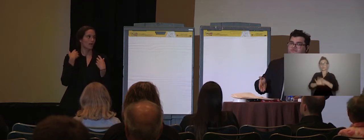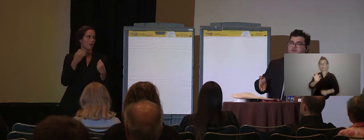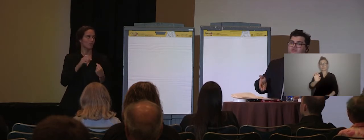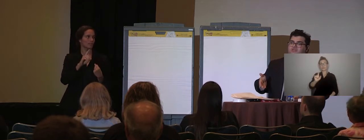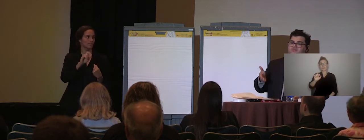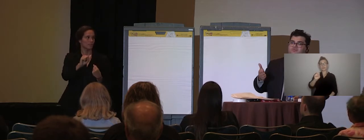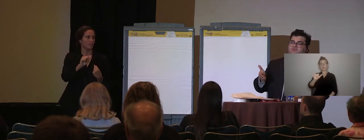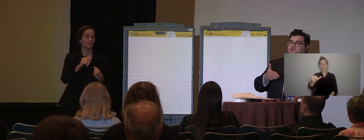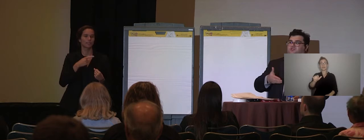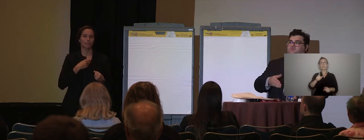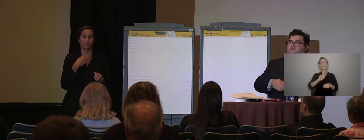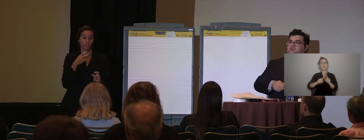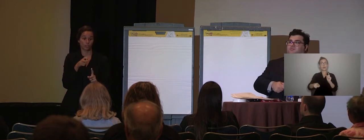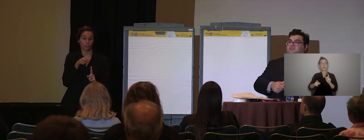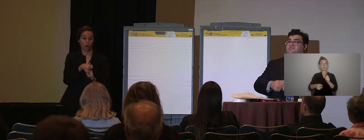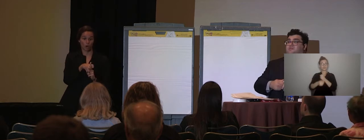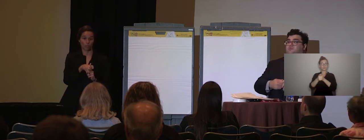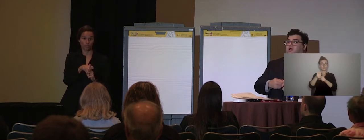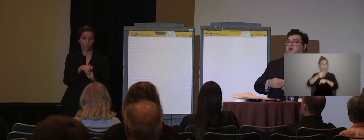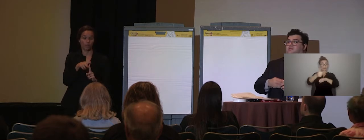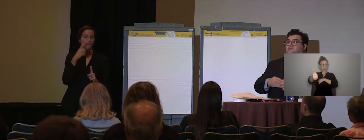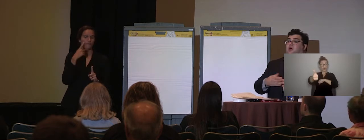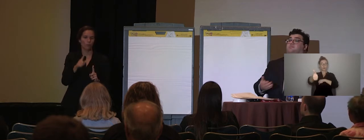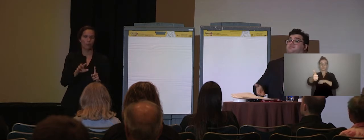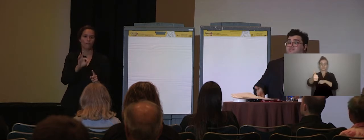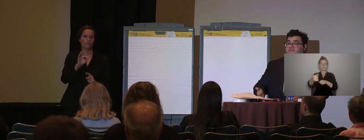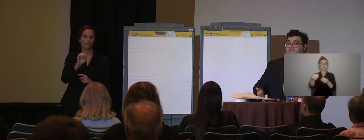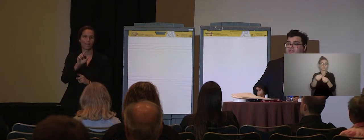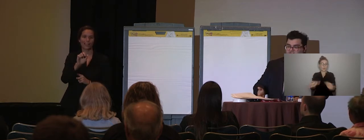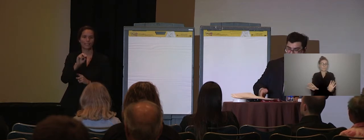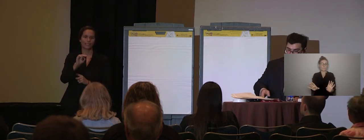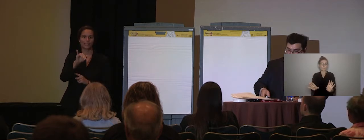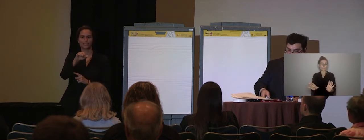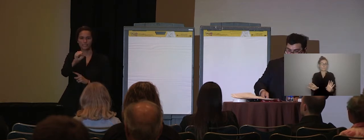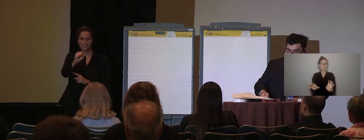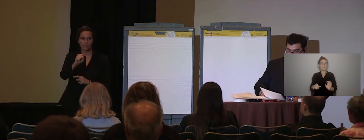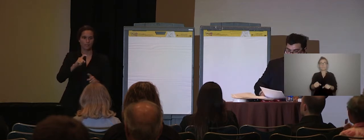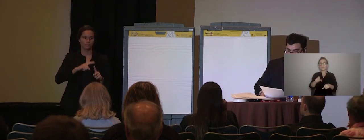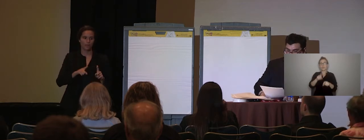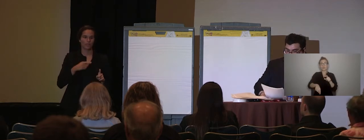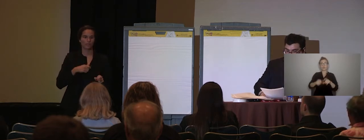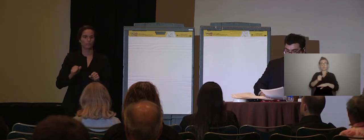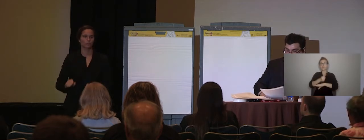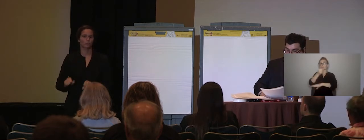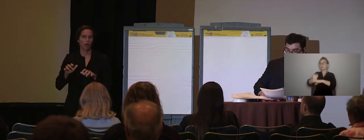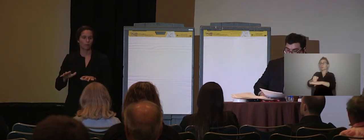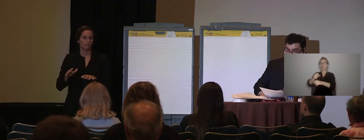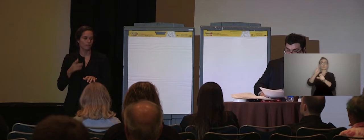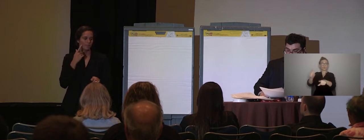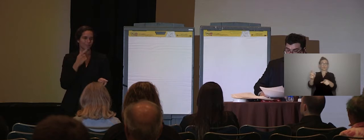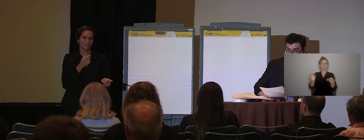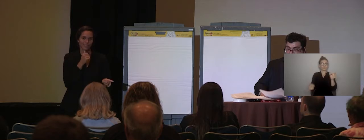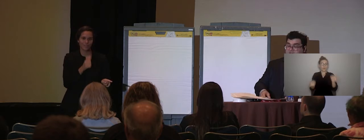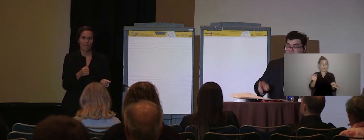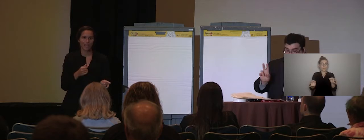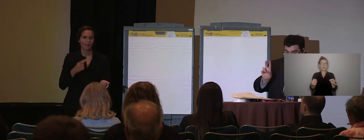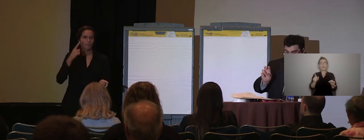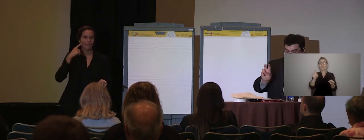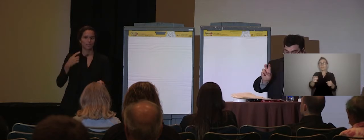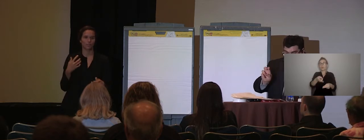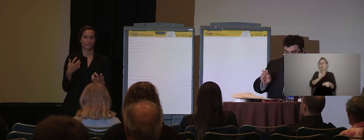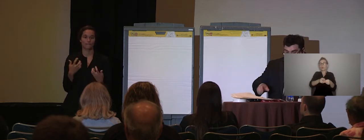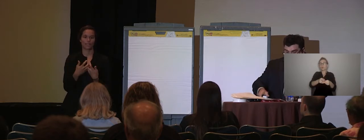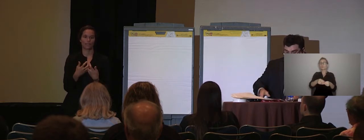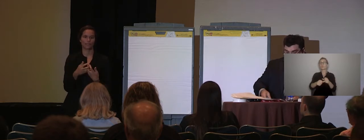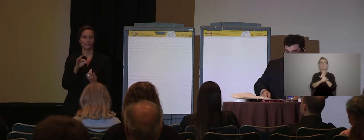charged with felonies, but the charges were dropped because they were not competent to stand trial. Both facilities are being described as